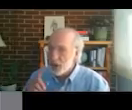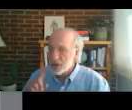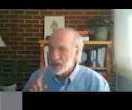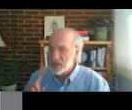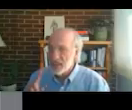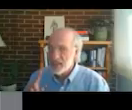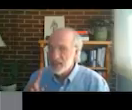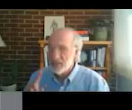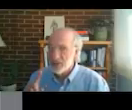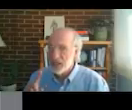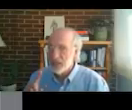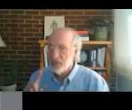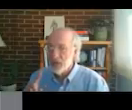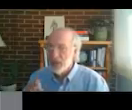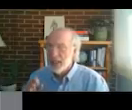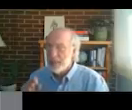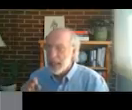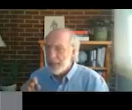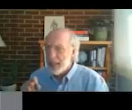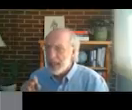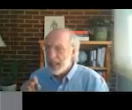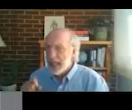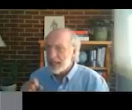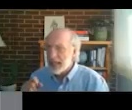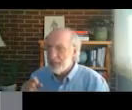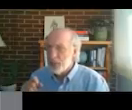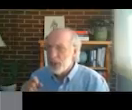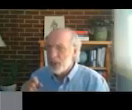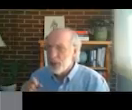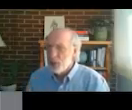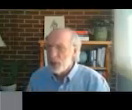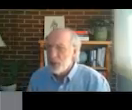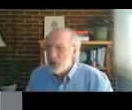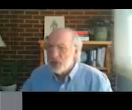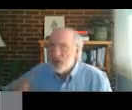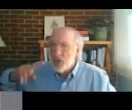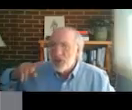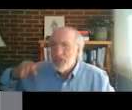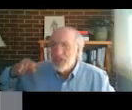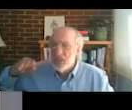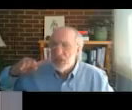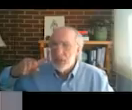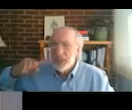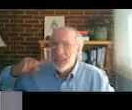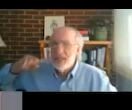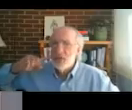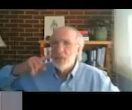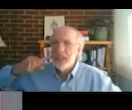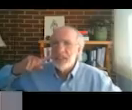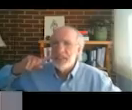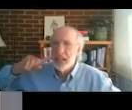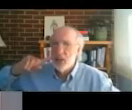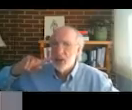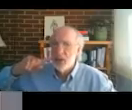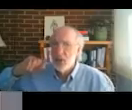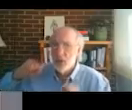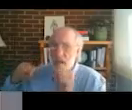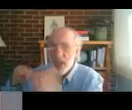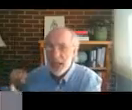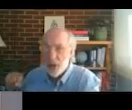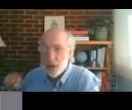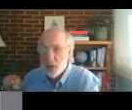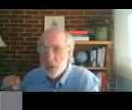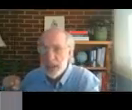have modeled the sign several times, it may be at that point where you'll start to see the child begin to emit the sign on their